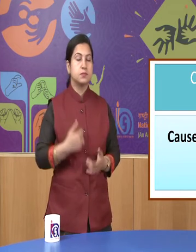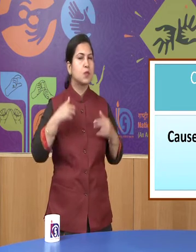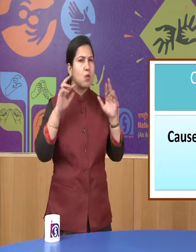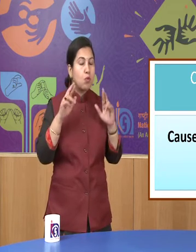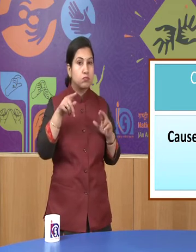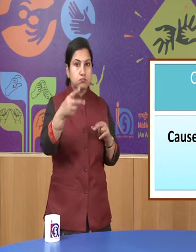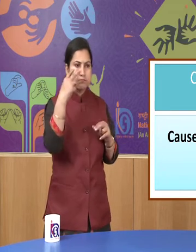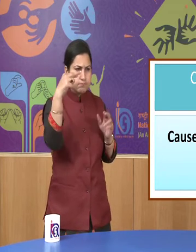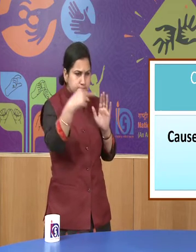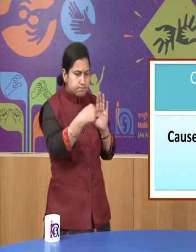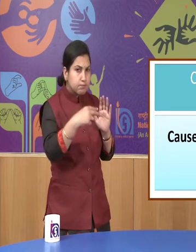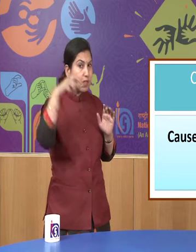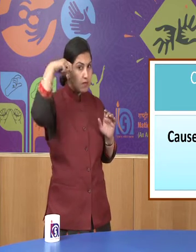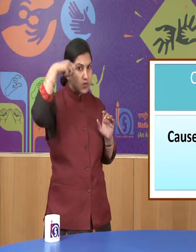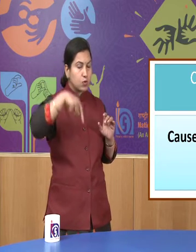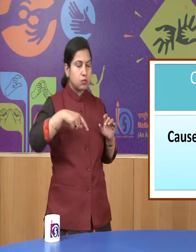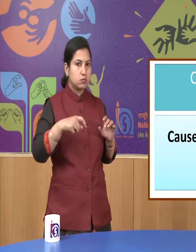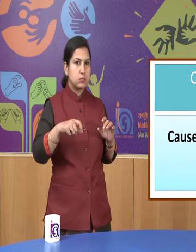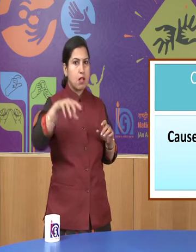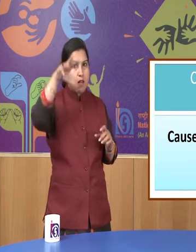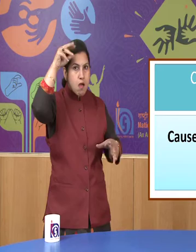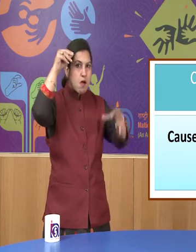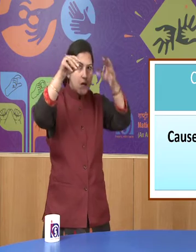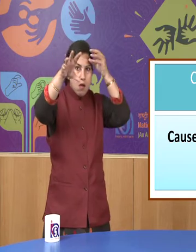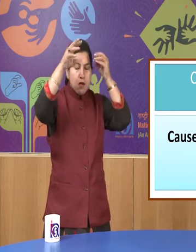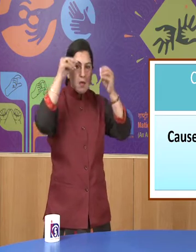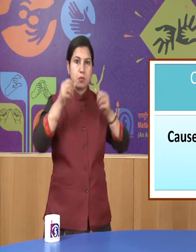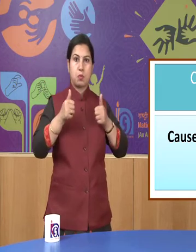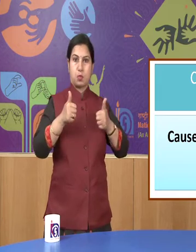I hope you will benefit from watching this video.